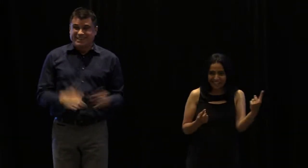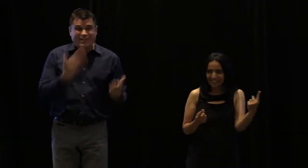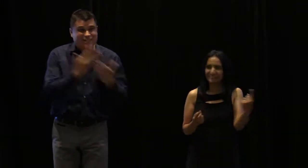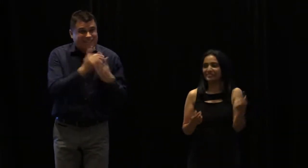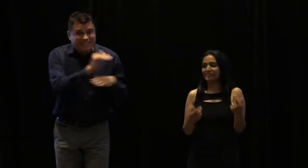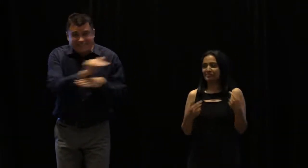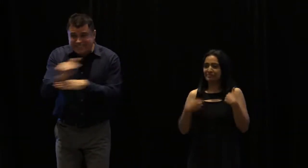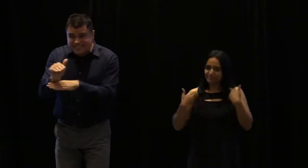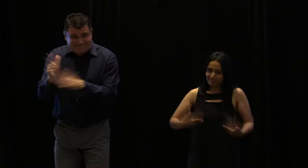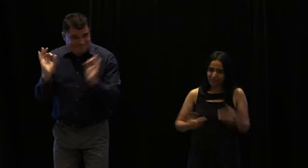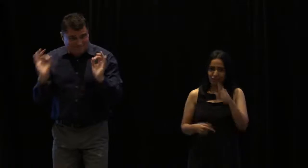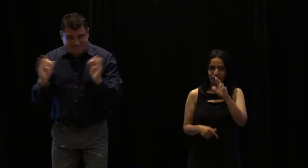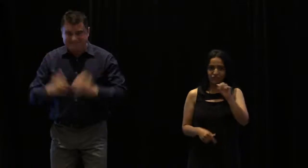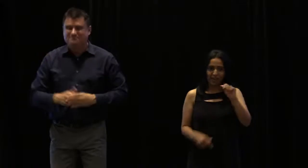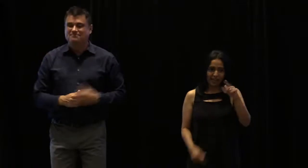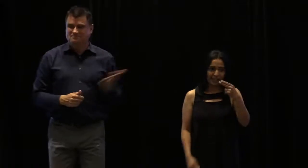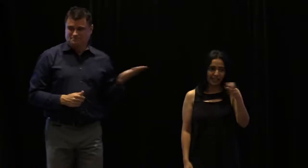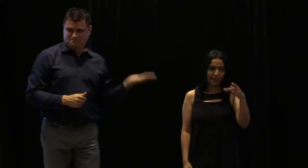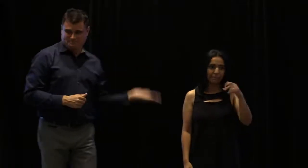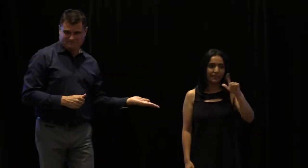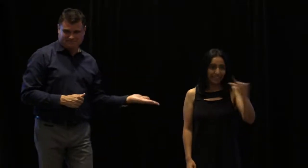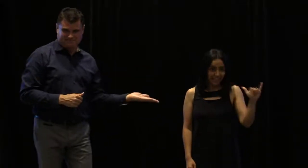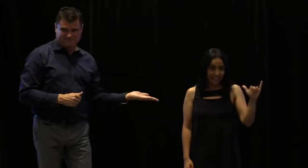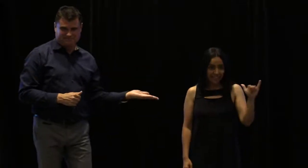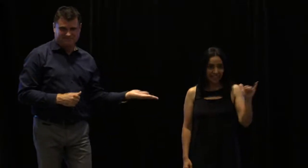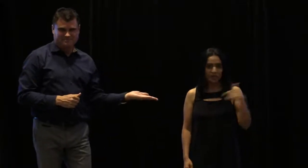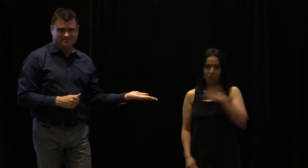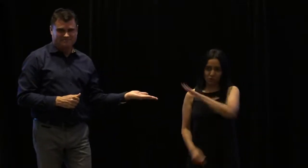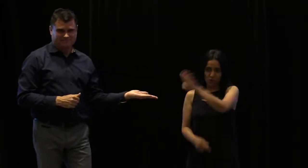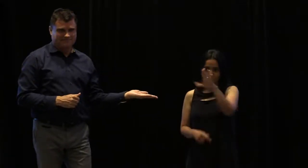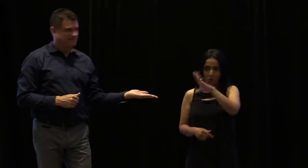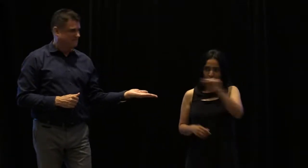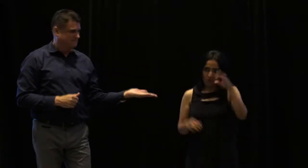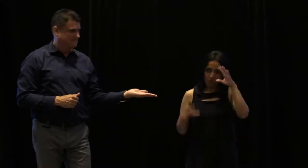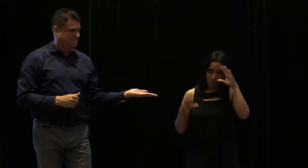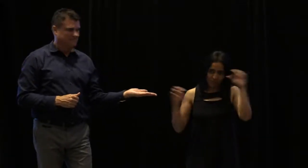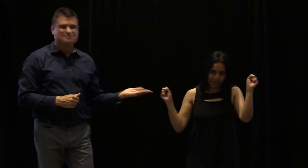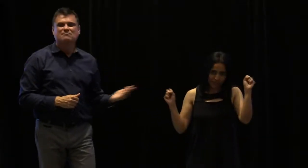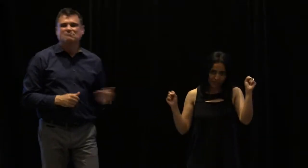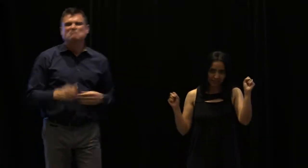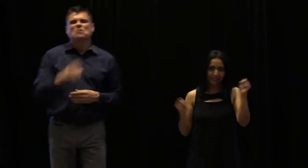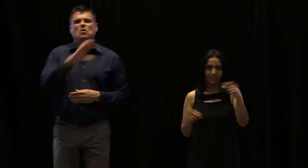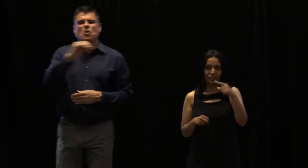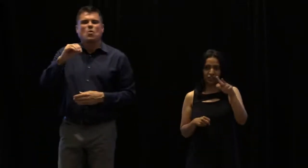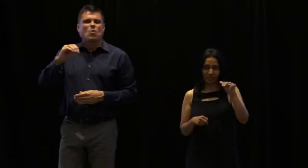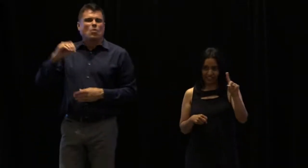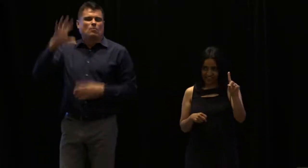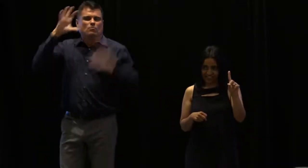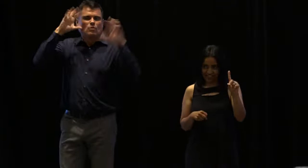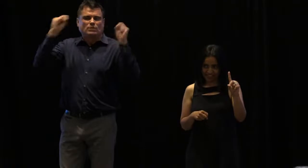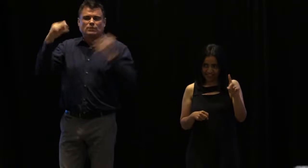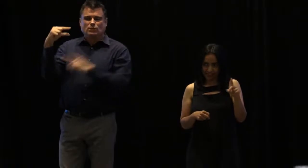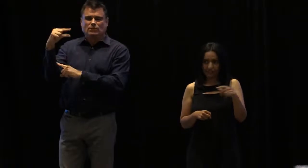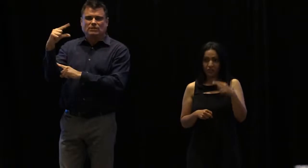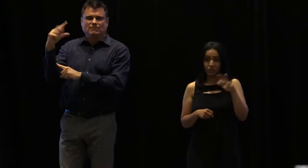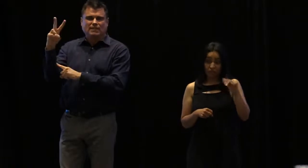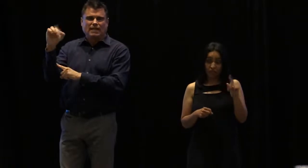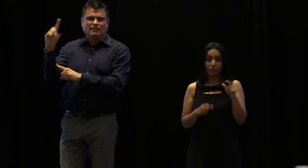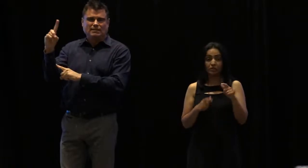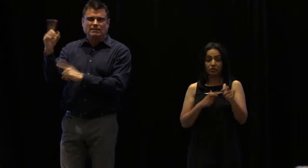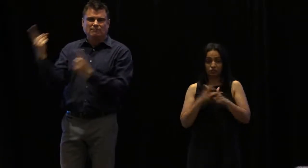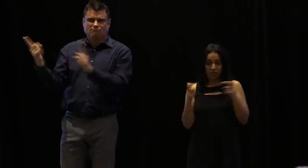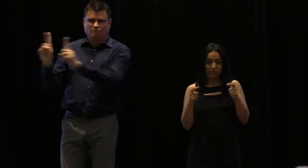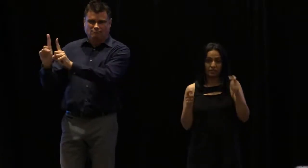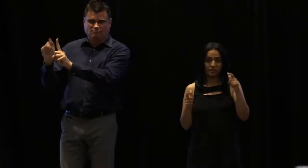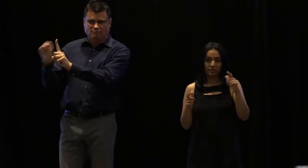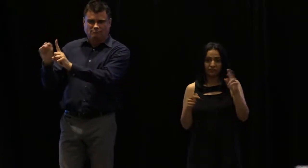Good evening, everyone. As Forrest said, I am Recky Pillay, the co-president of the Greater Vancouver Association